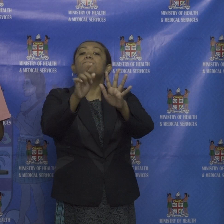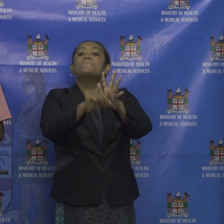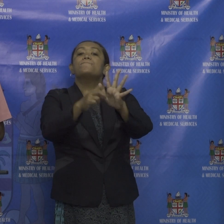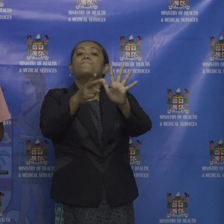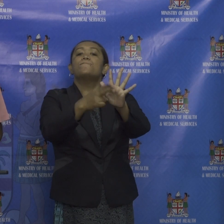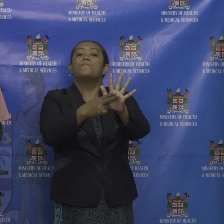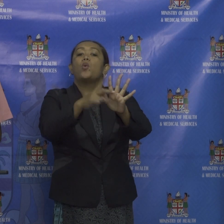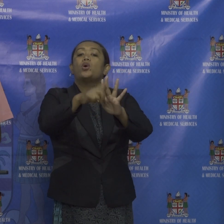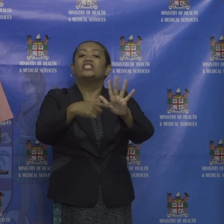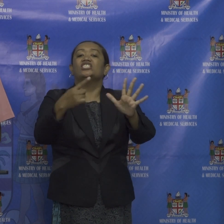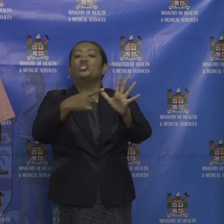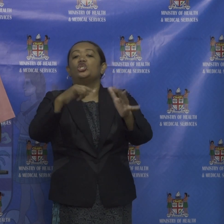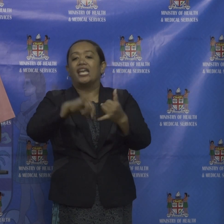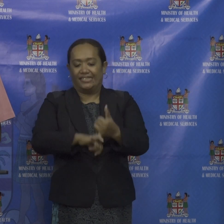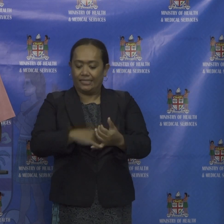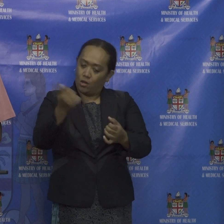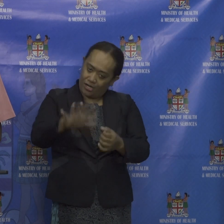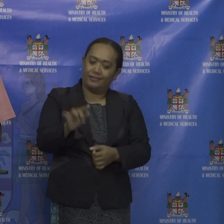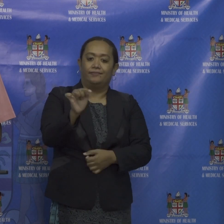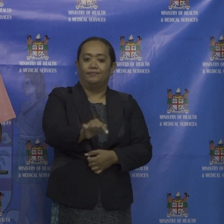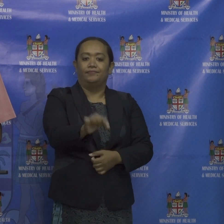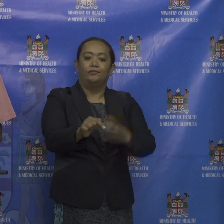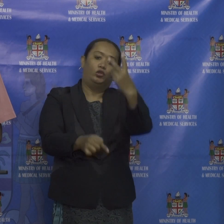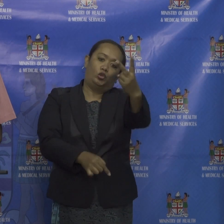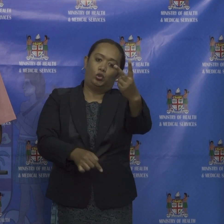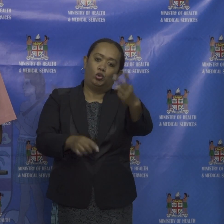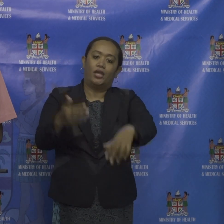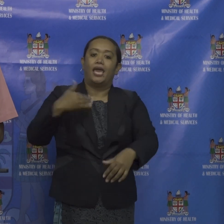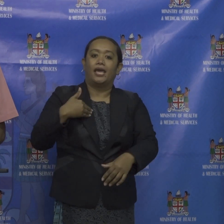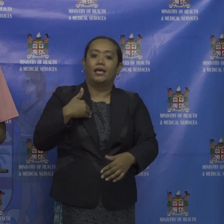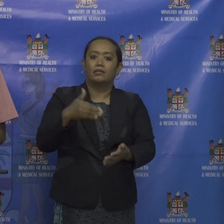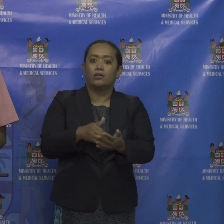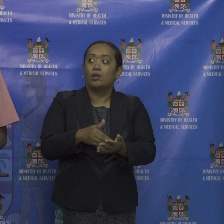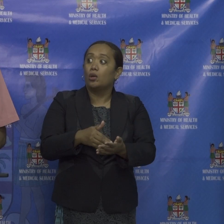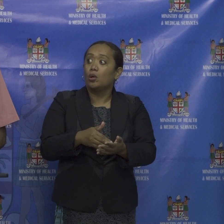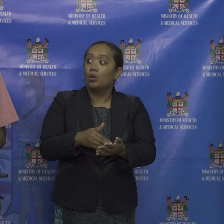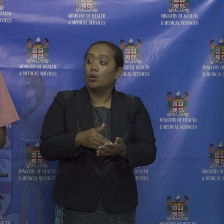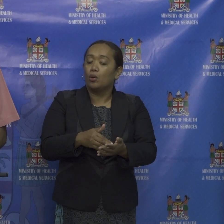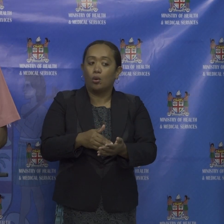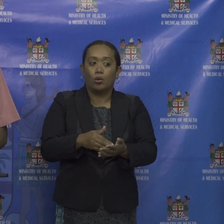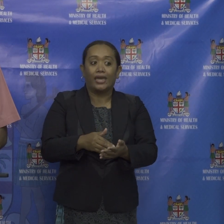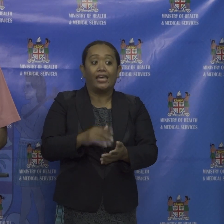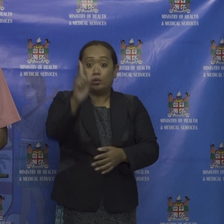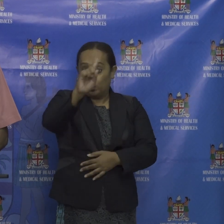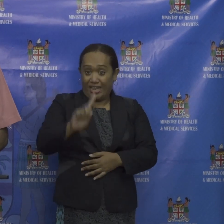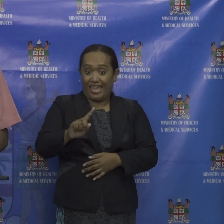operate for 24 hours a day. Punjab Health Center ceases operation at 8